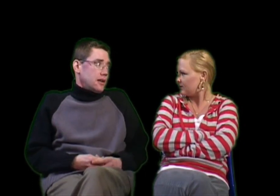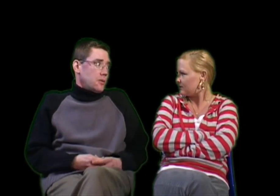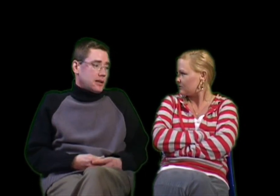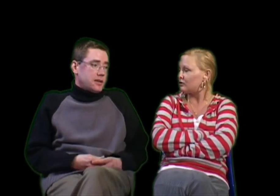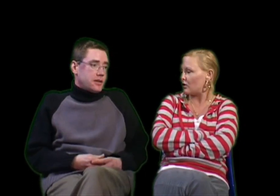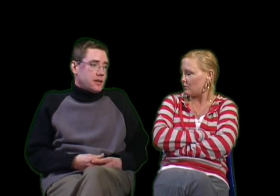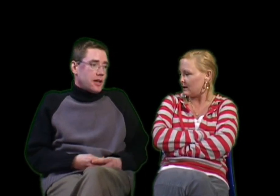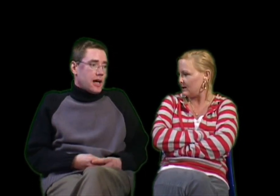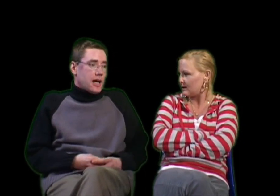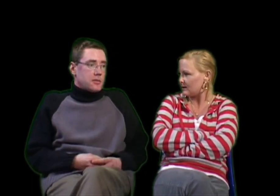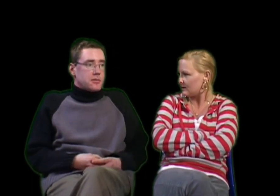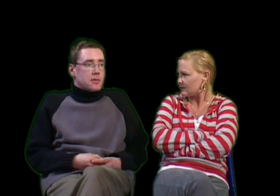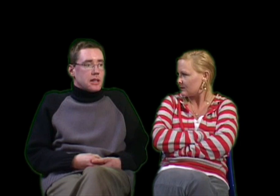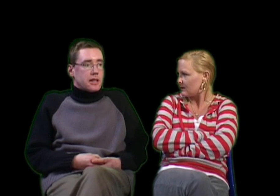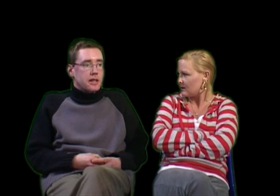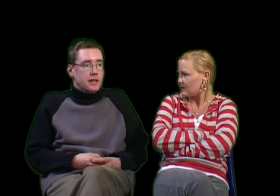Where? Well, show me.